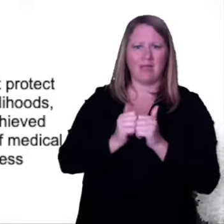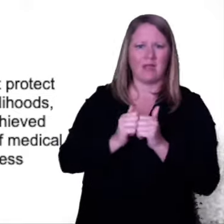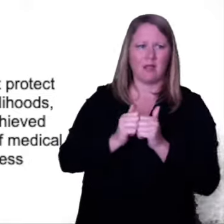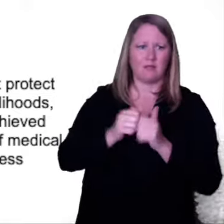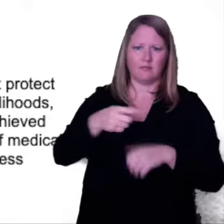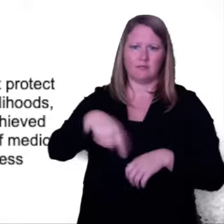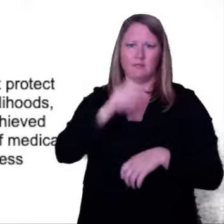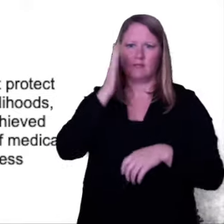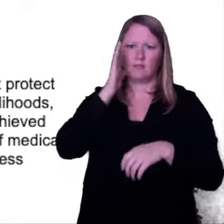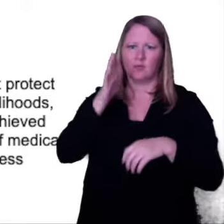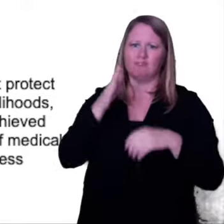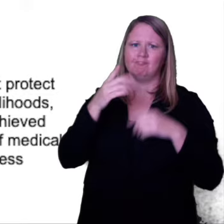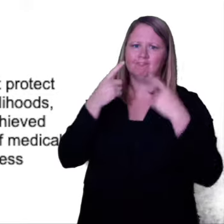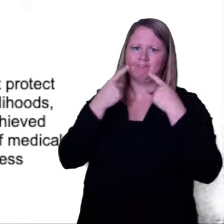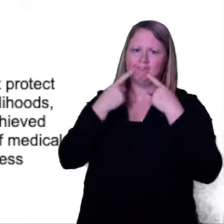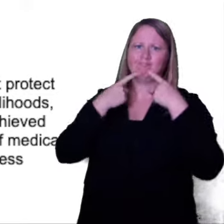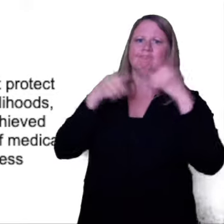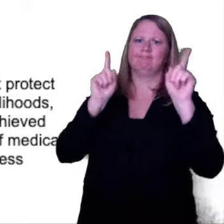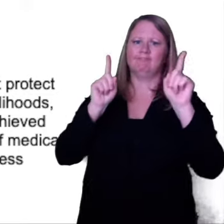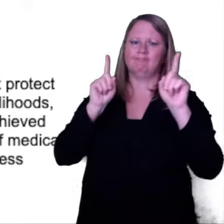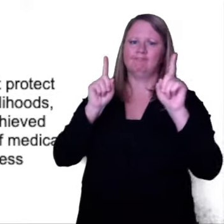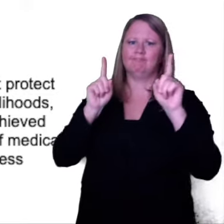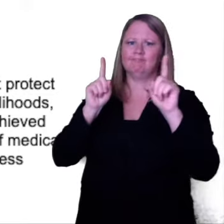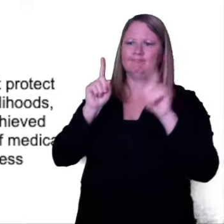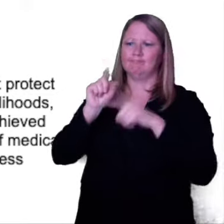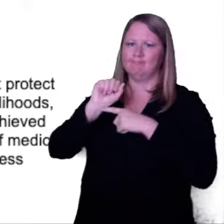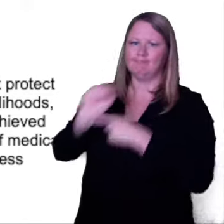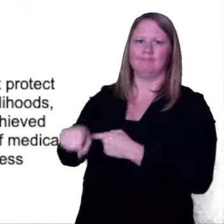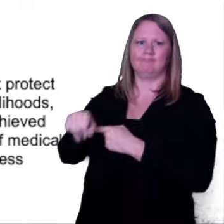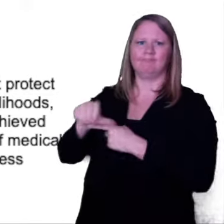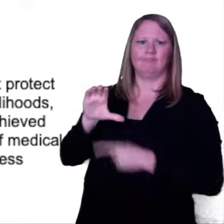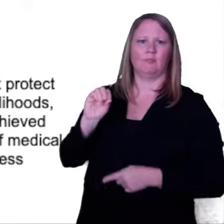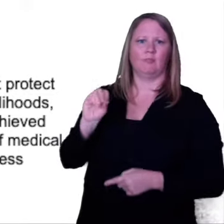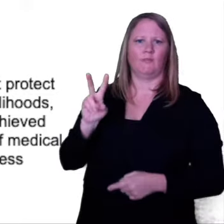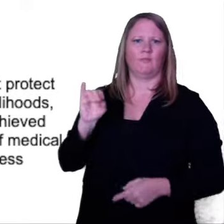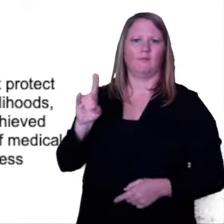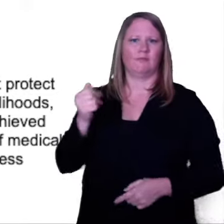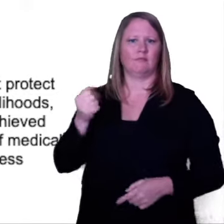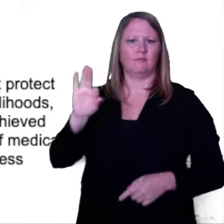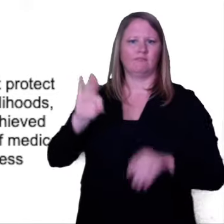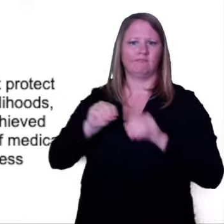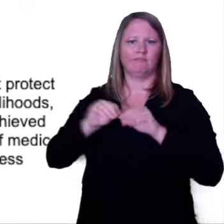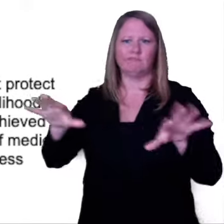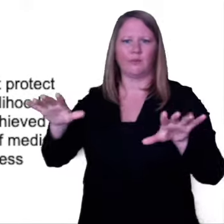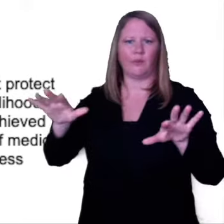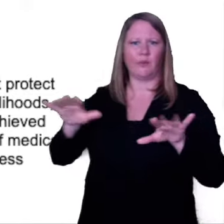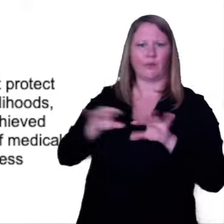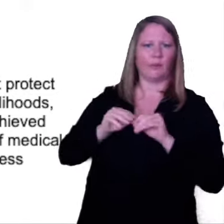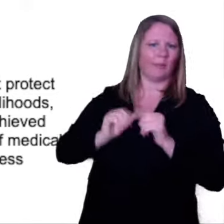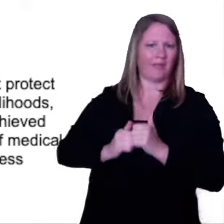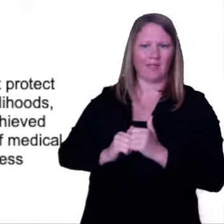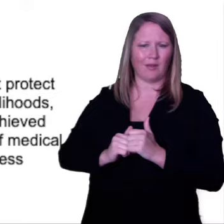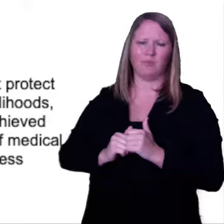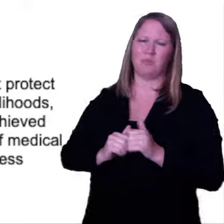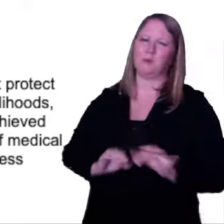expert advice of medical professionals and business leaders, and